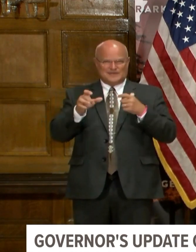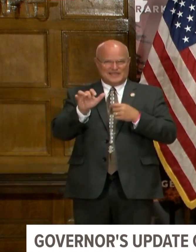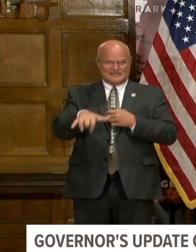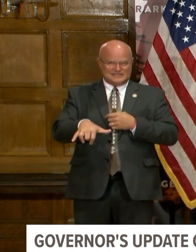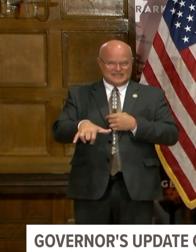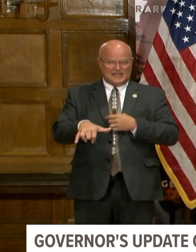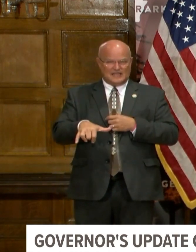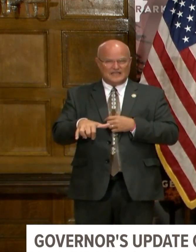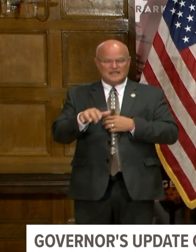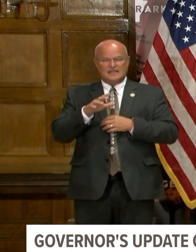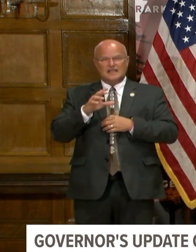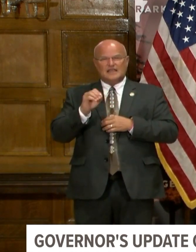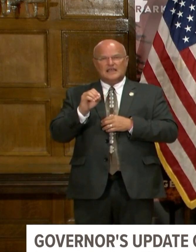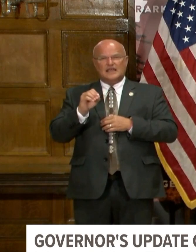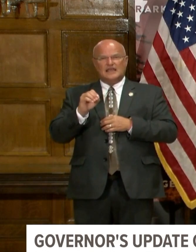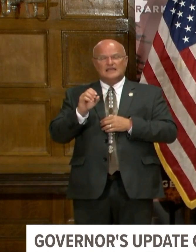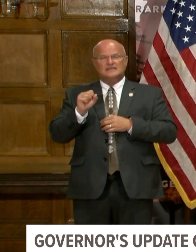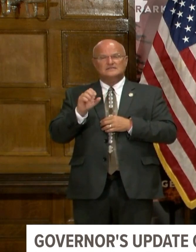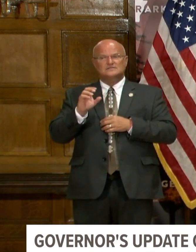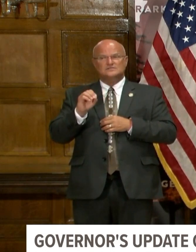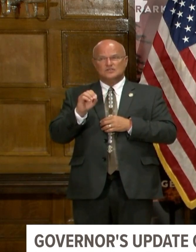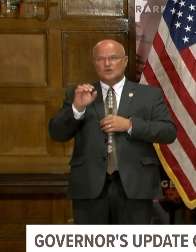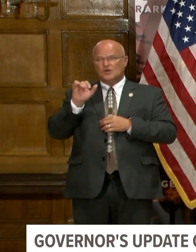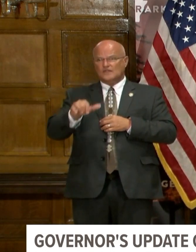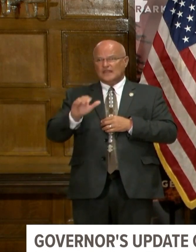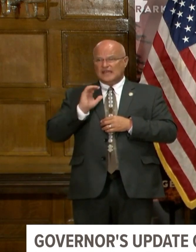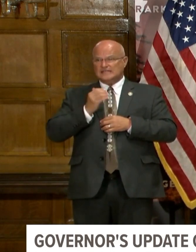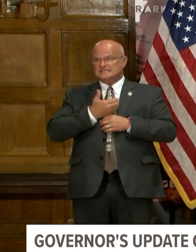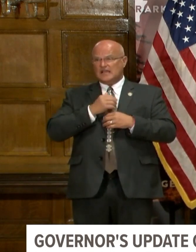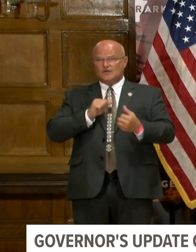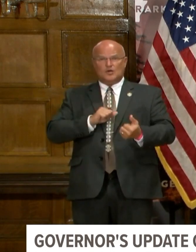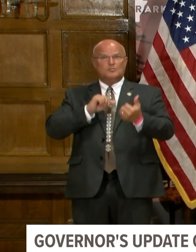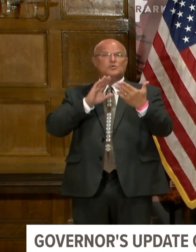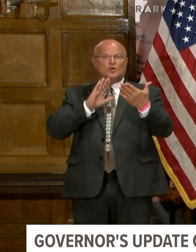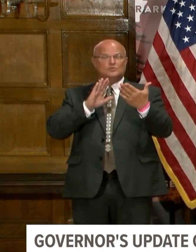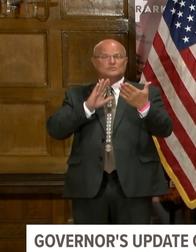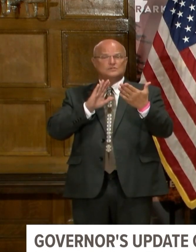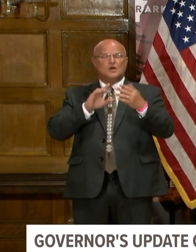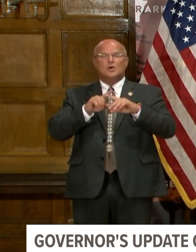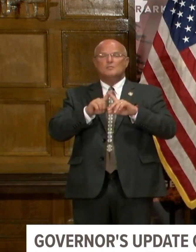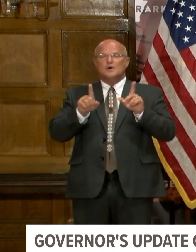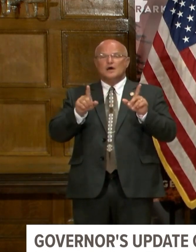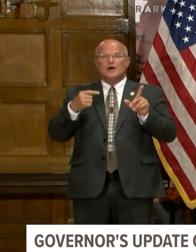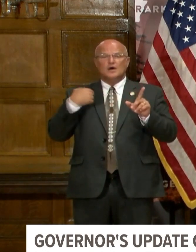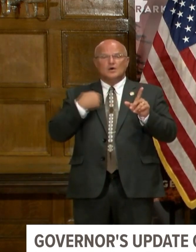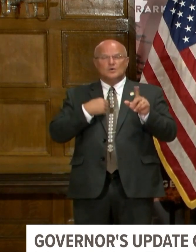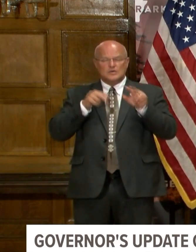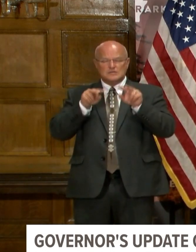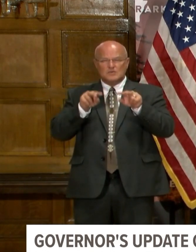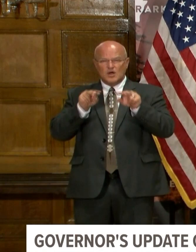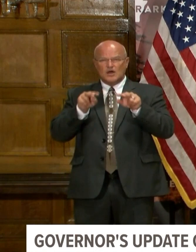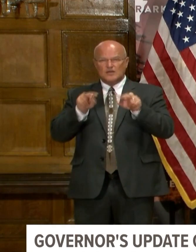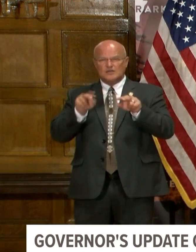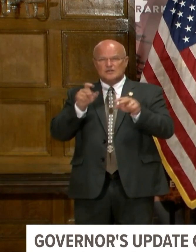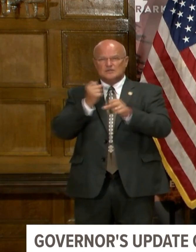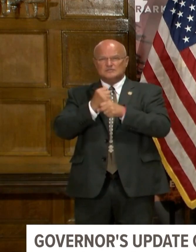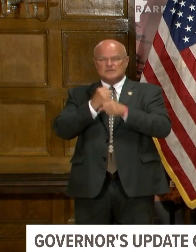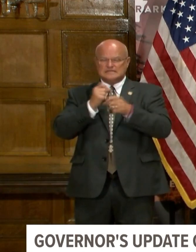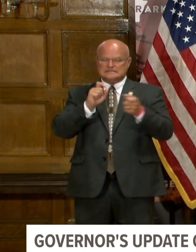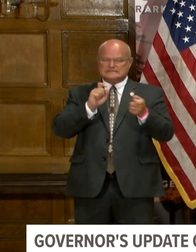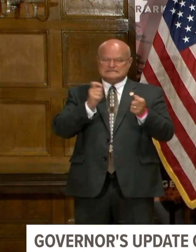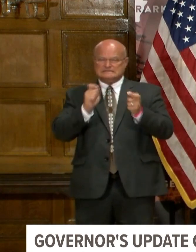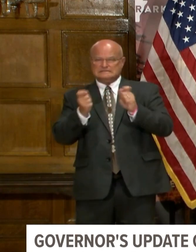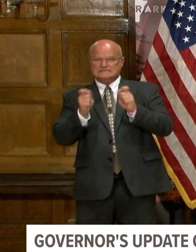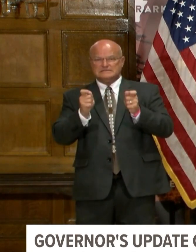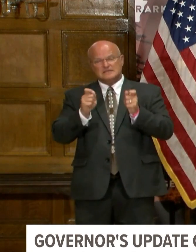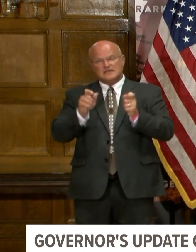that. And so that's our approach to it. But as we monitor it and we have to make some